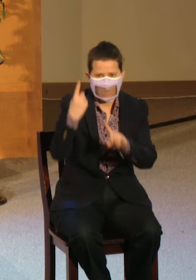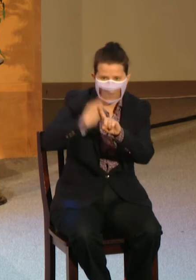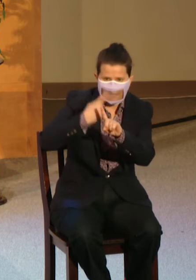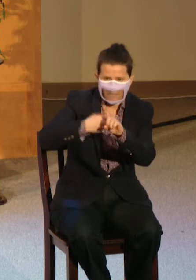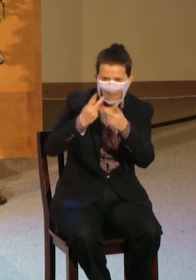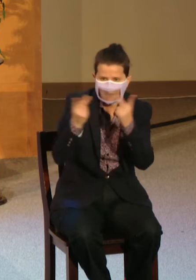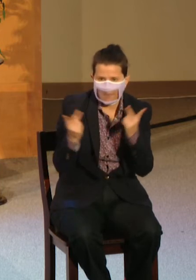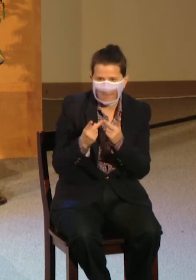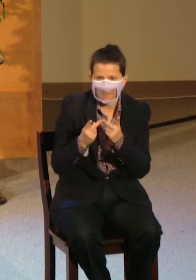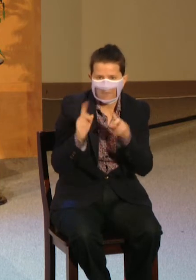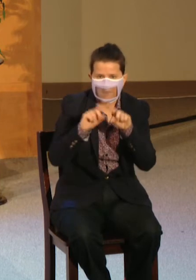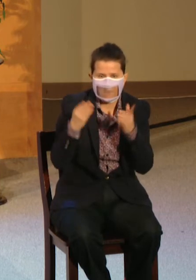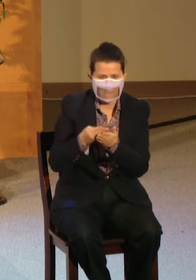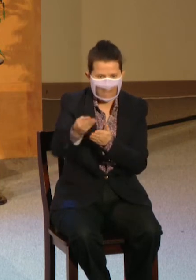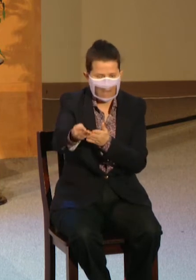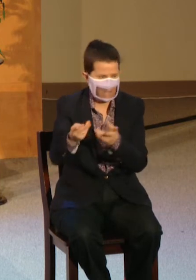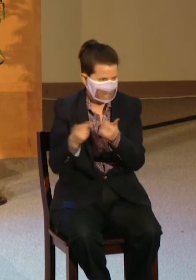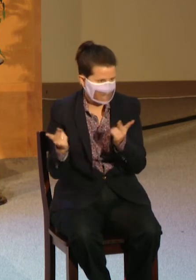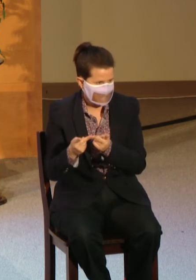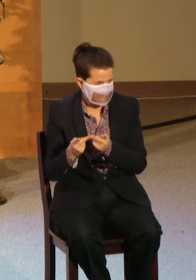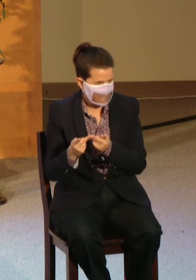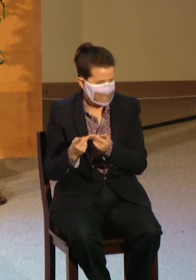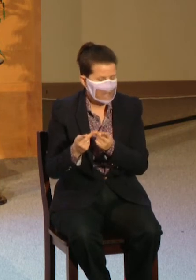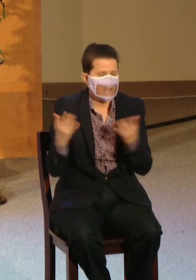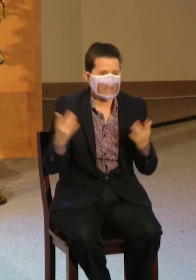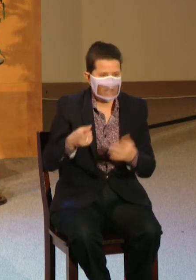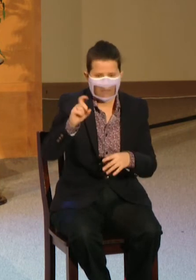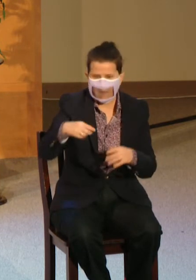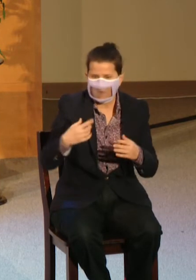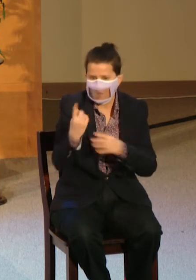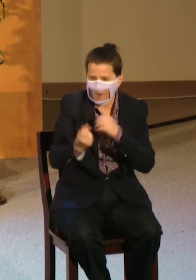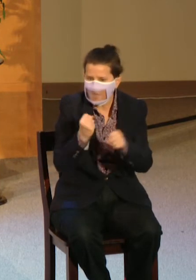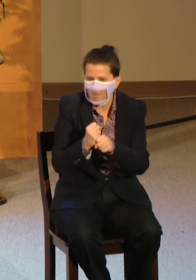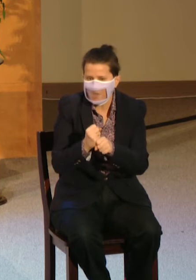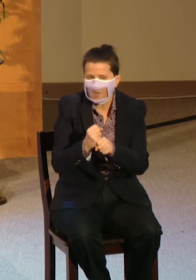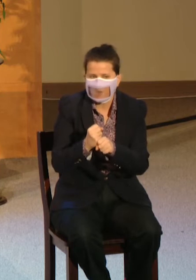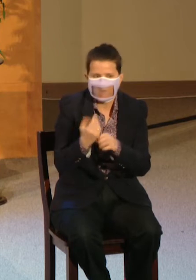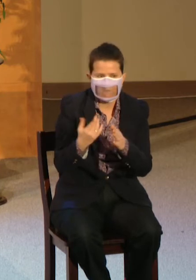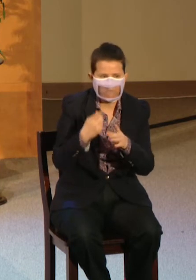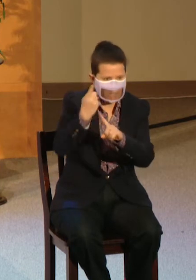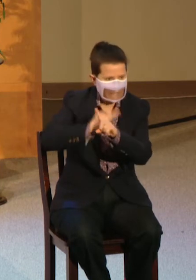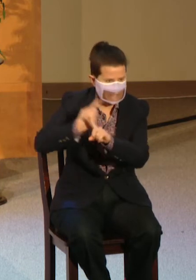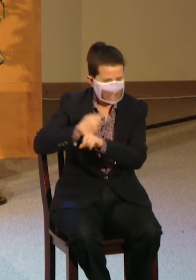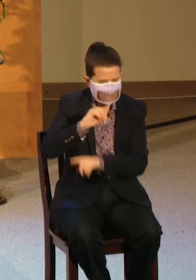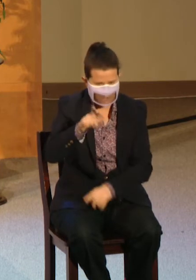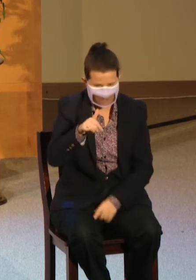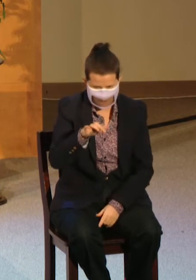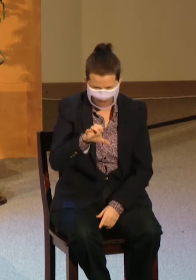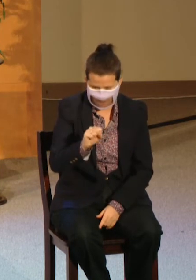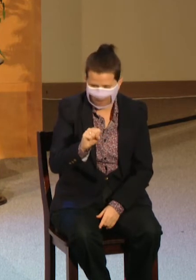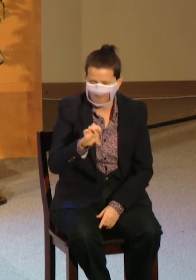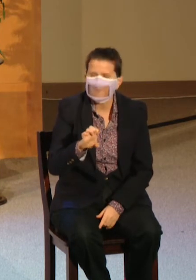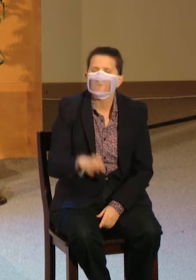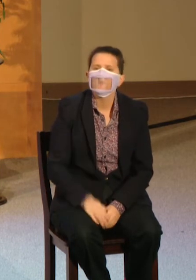but they were buying a place, and they were stuck with a year's lease. And so they came up to me and said, we'd like